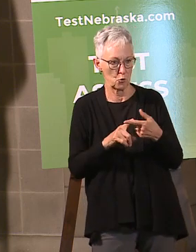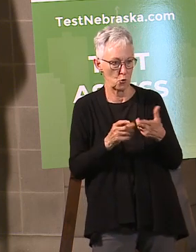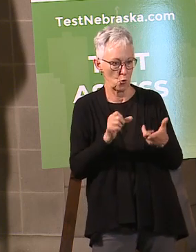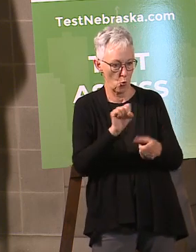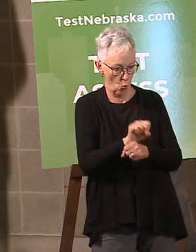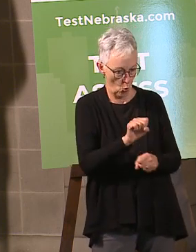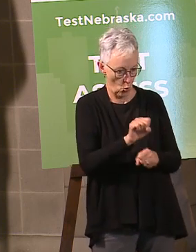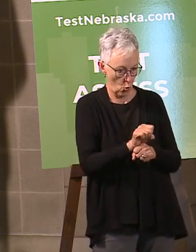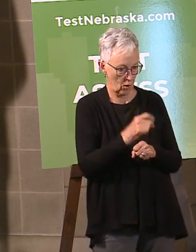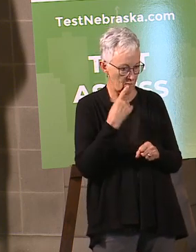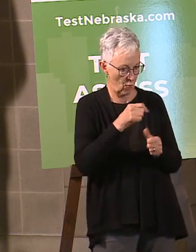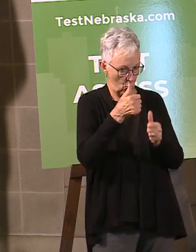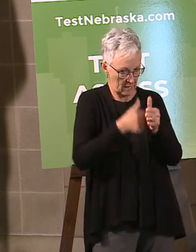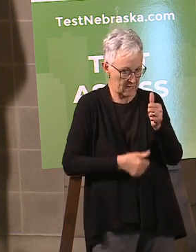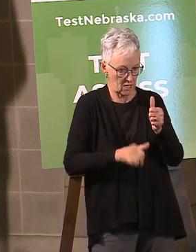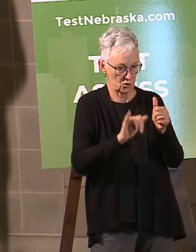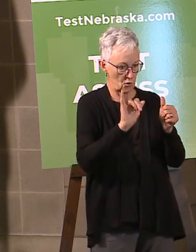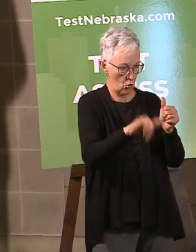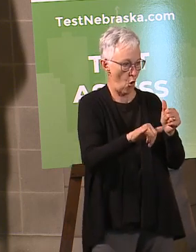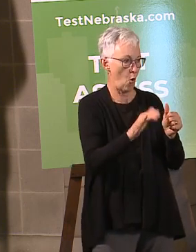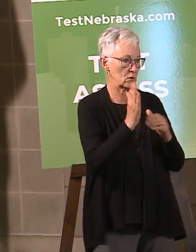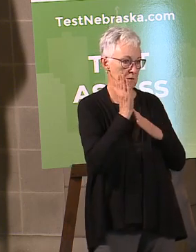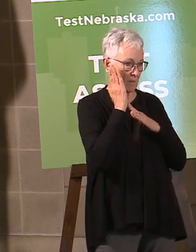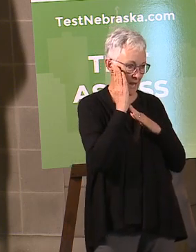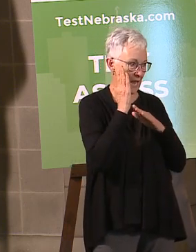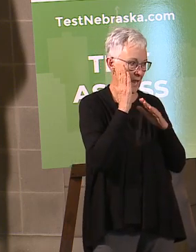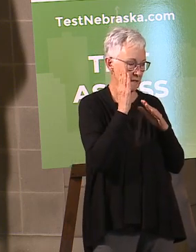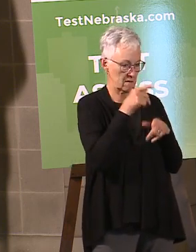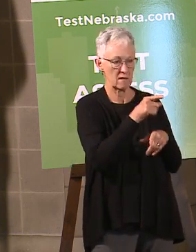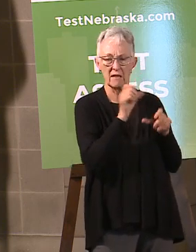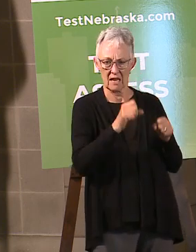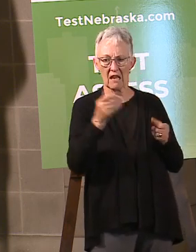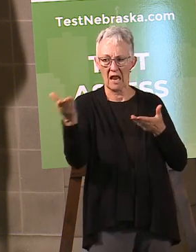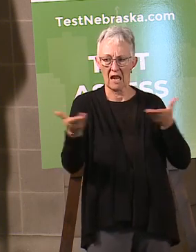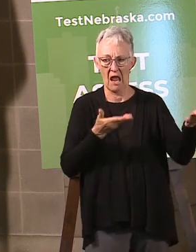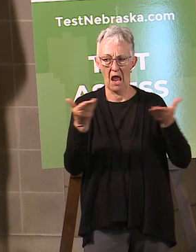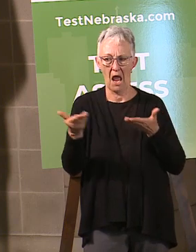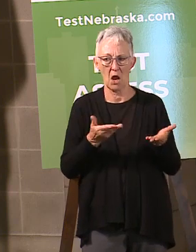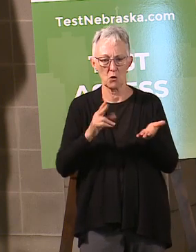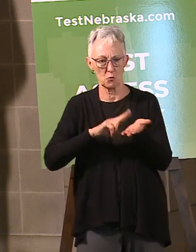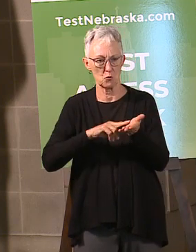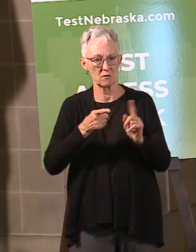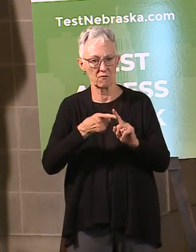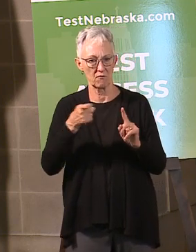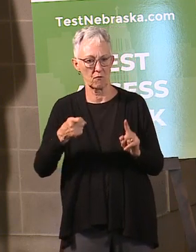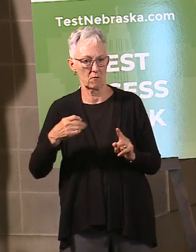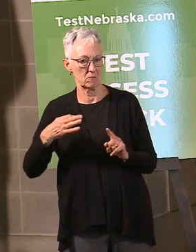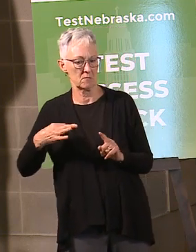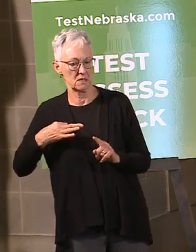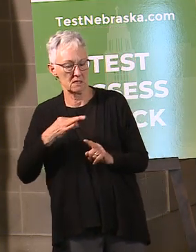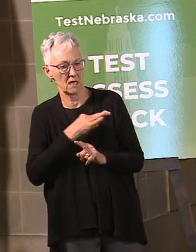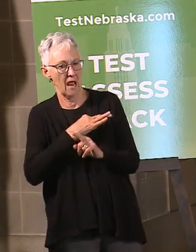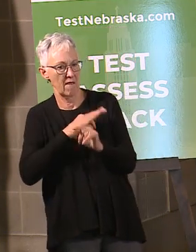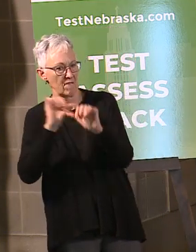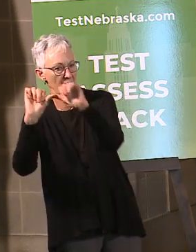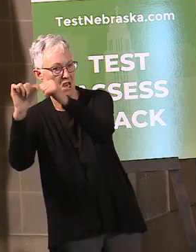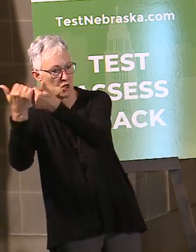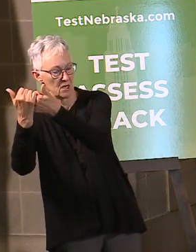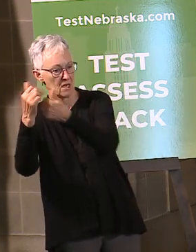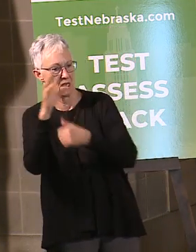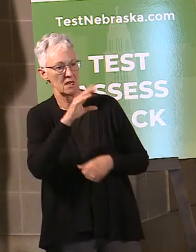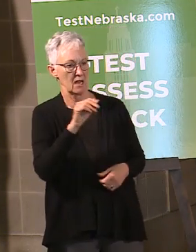They can go to staffing agencies if they need to staff that up to make more beds available. And I think I mentioned the